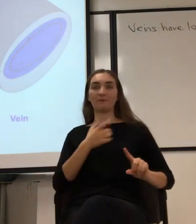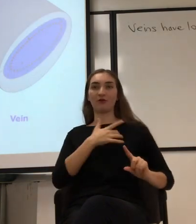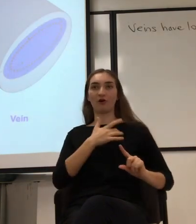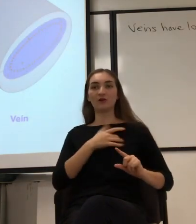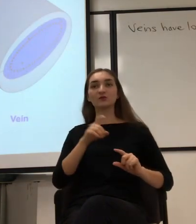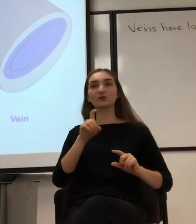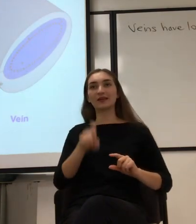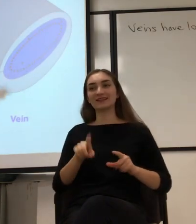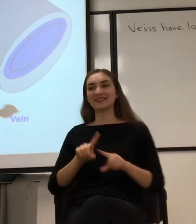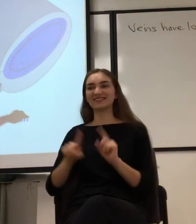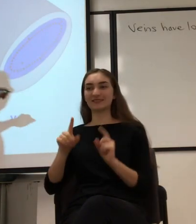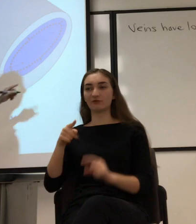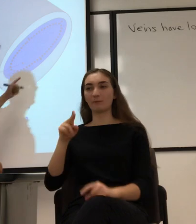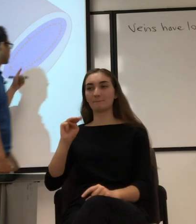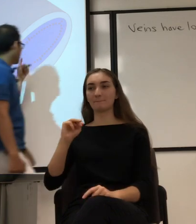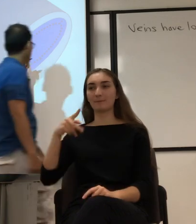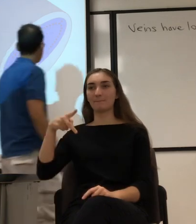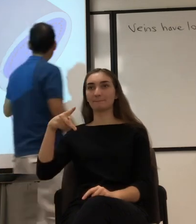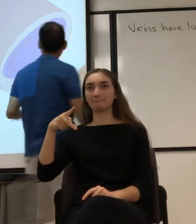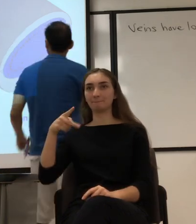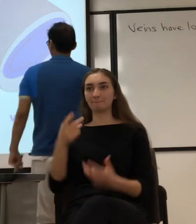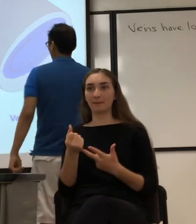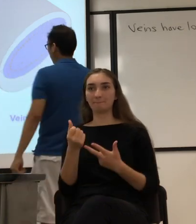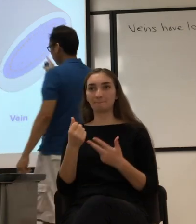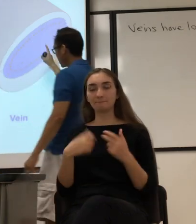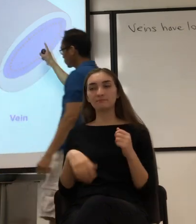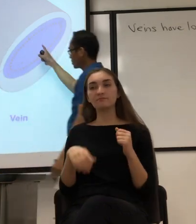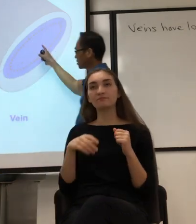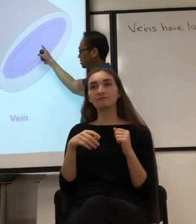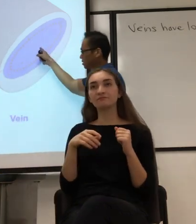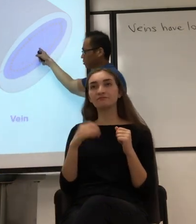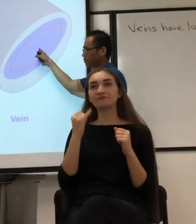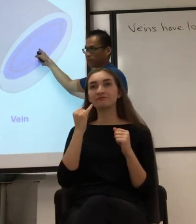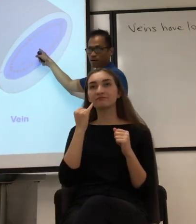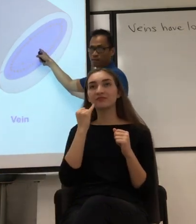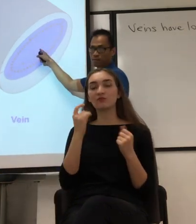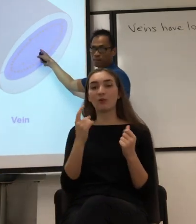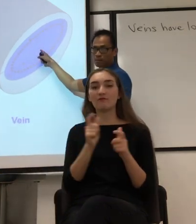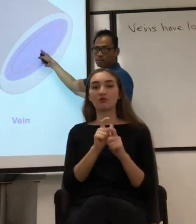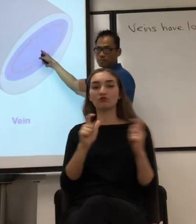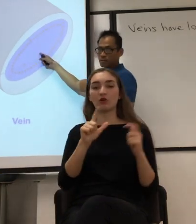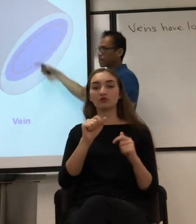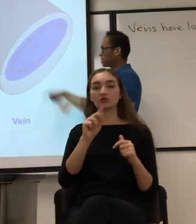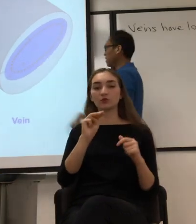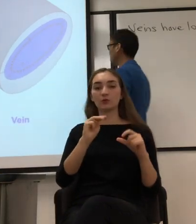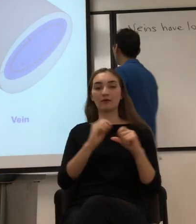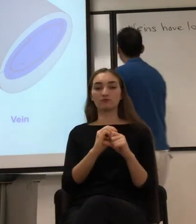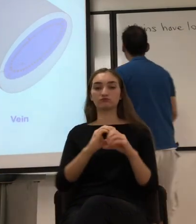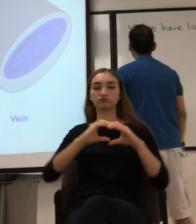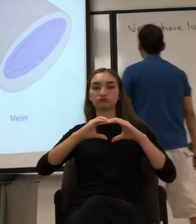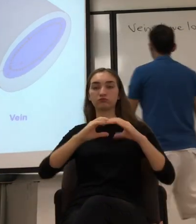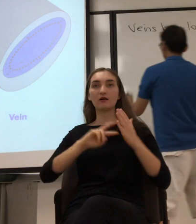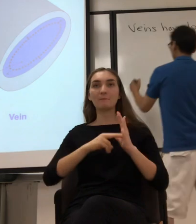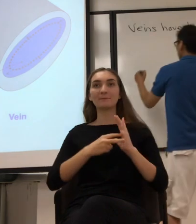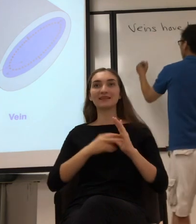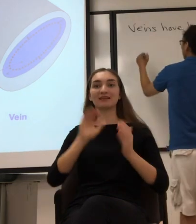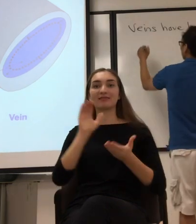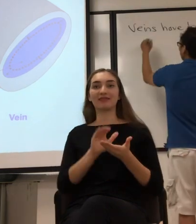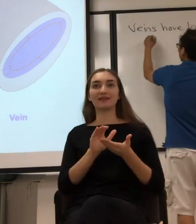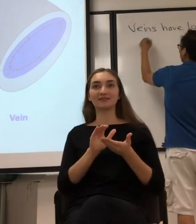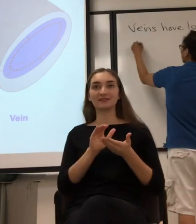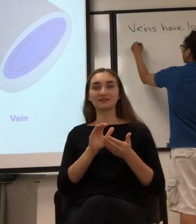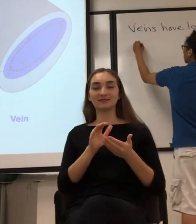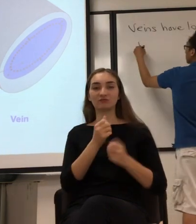If you have a large lumen, that helps because you have less resistance to blood flow. So that's a